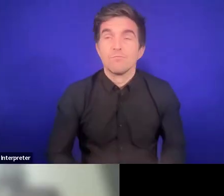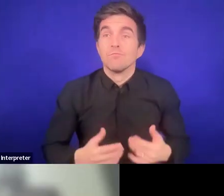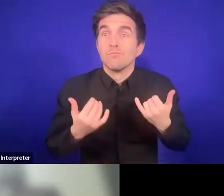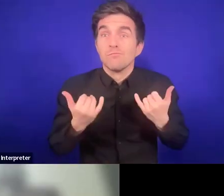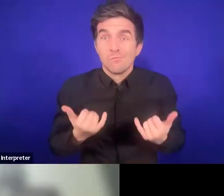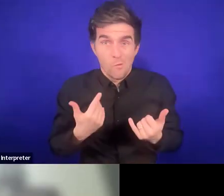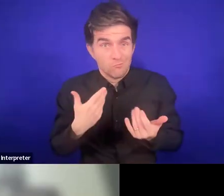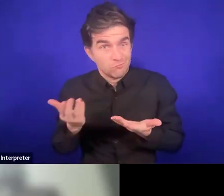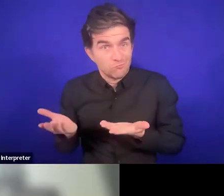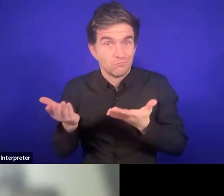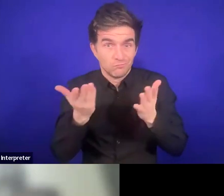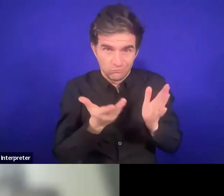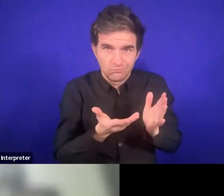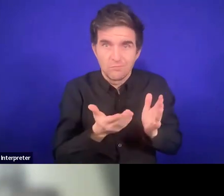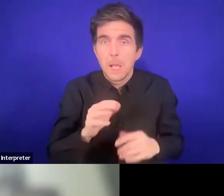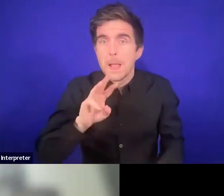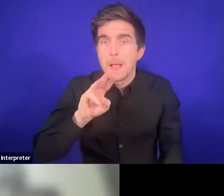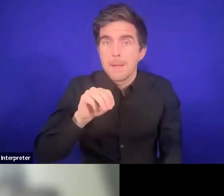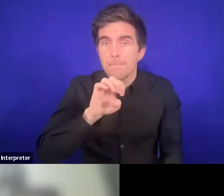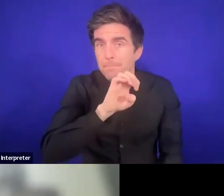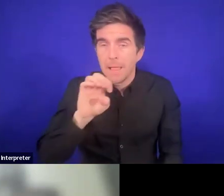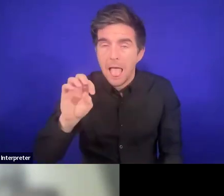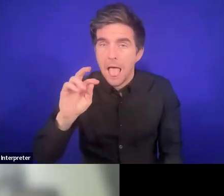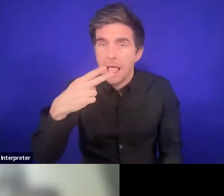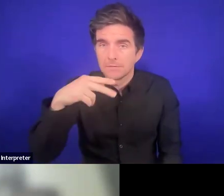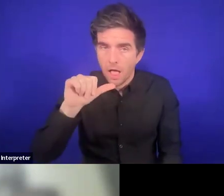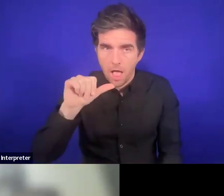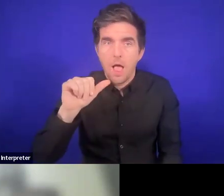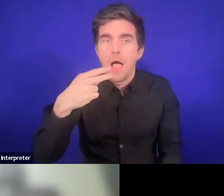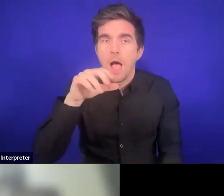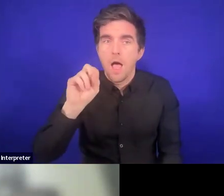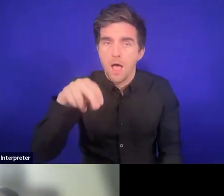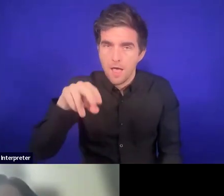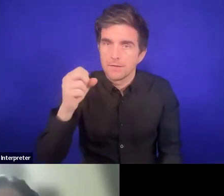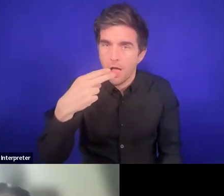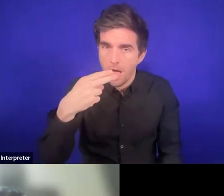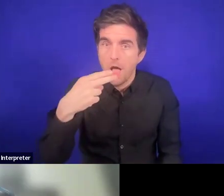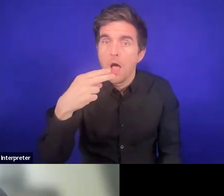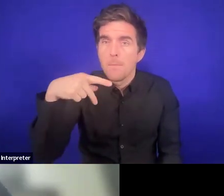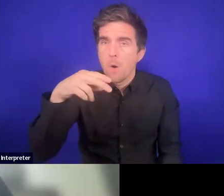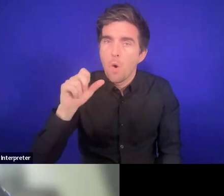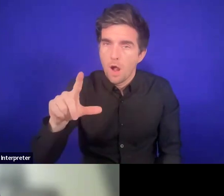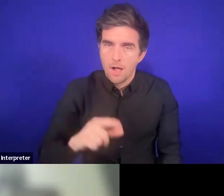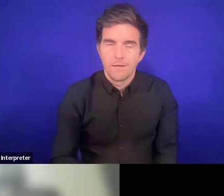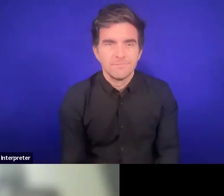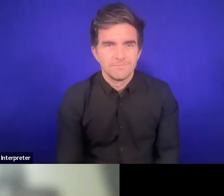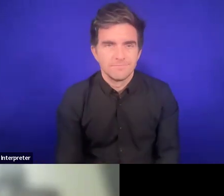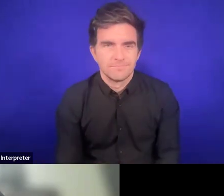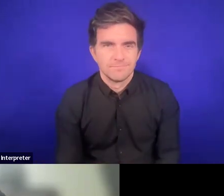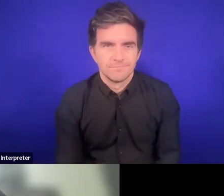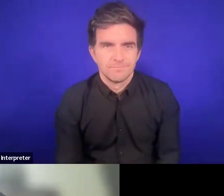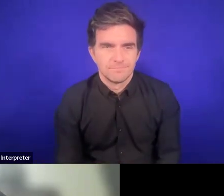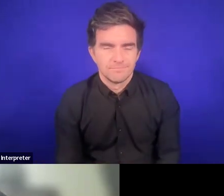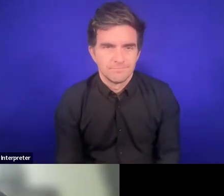works on several programs, but all linked to the MGN Riga Public Works program. So over to